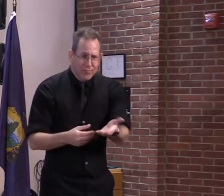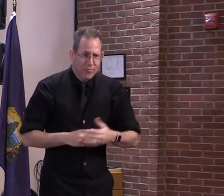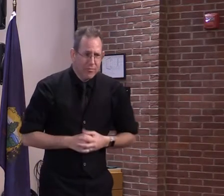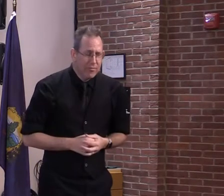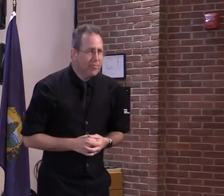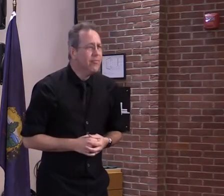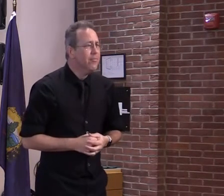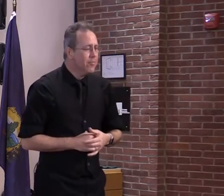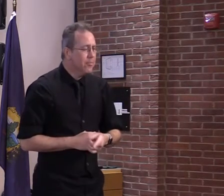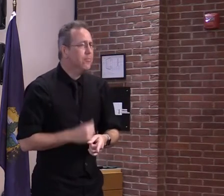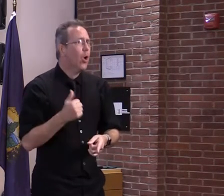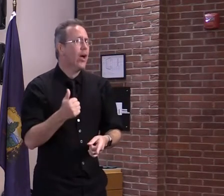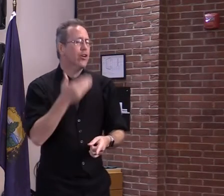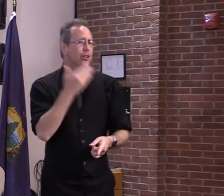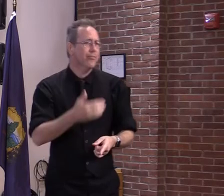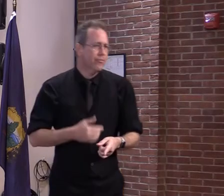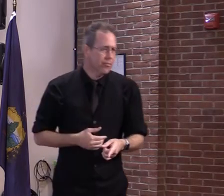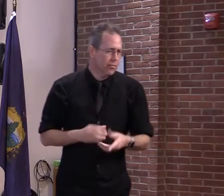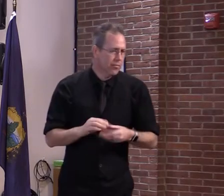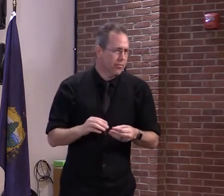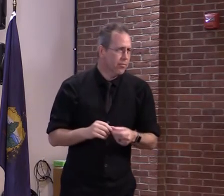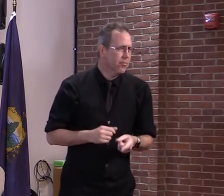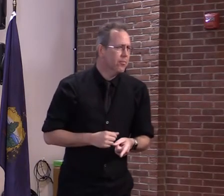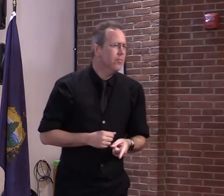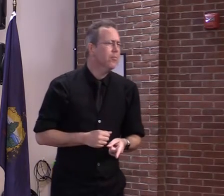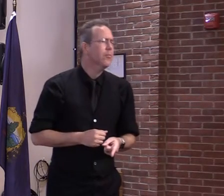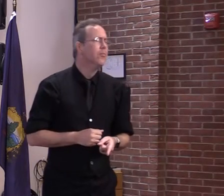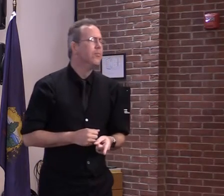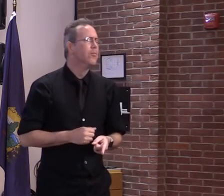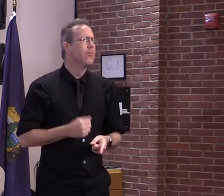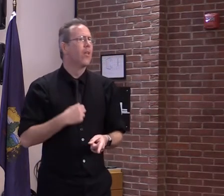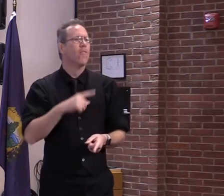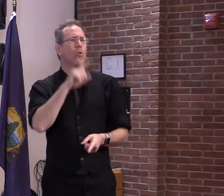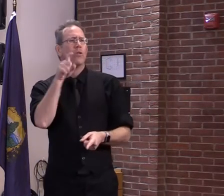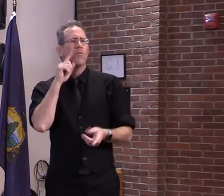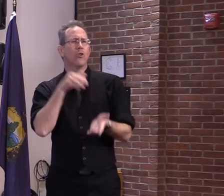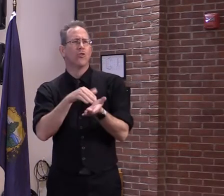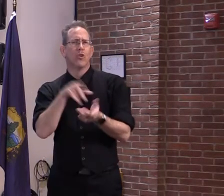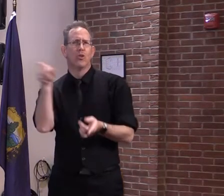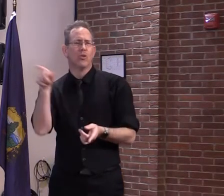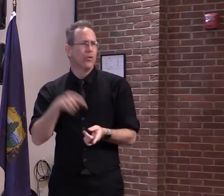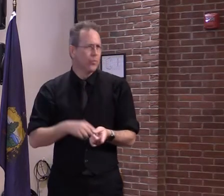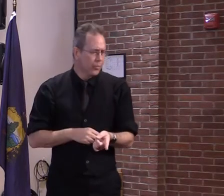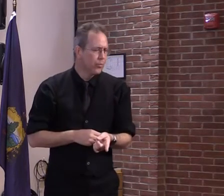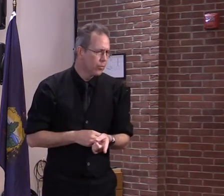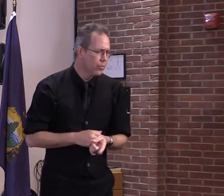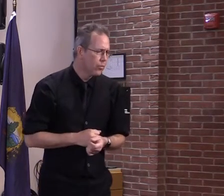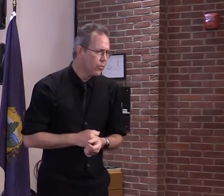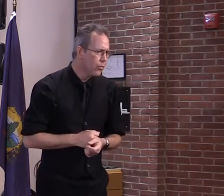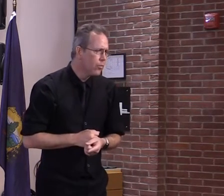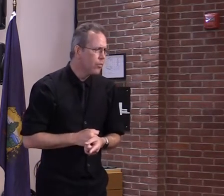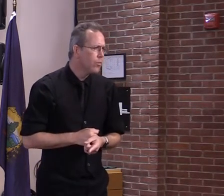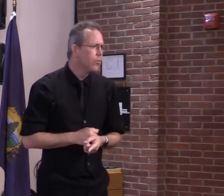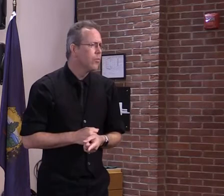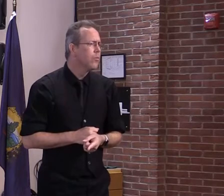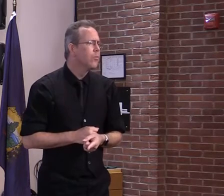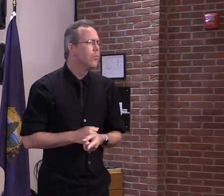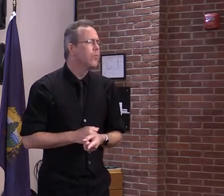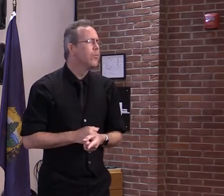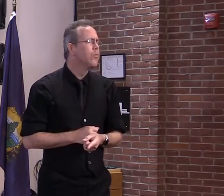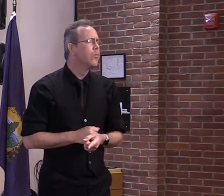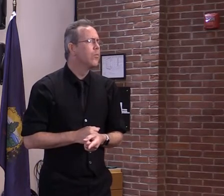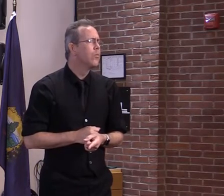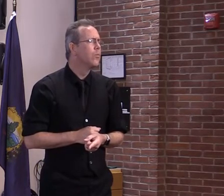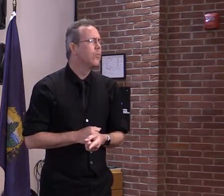great. I think that this question is for Commissioner Levine. Looking at the budget report put out by the Agency